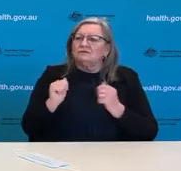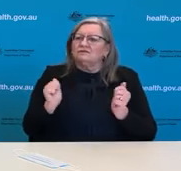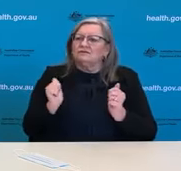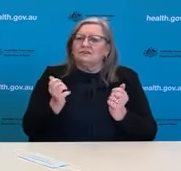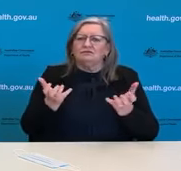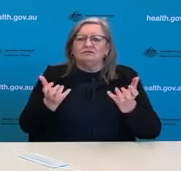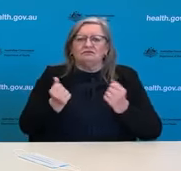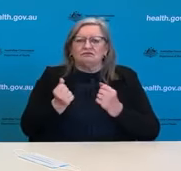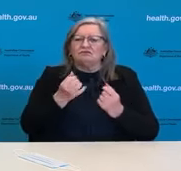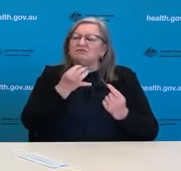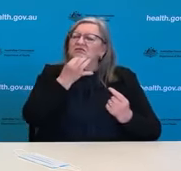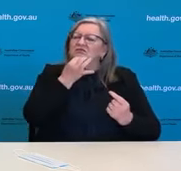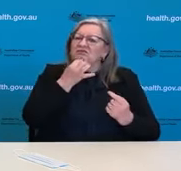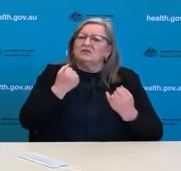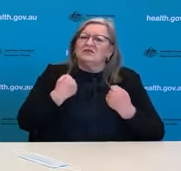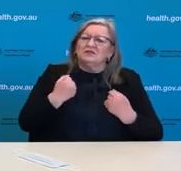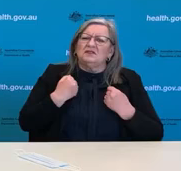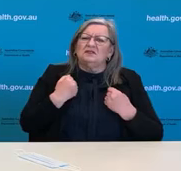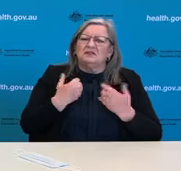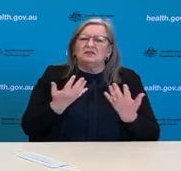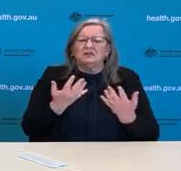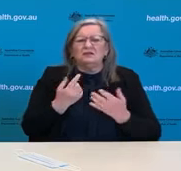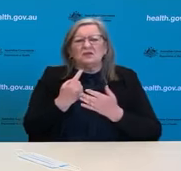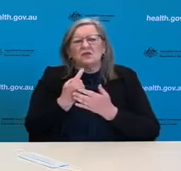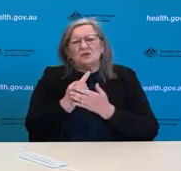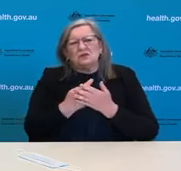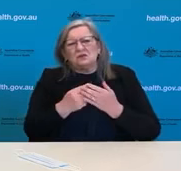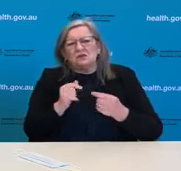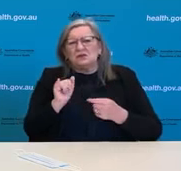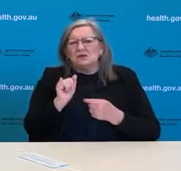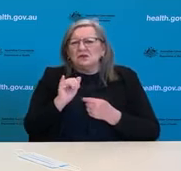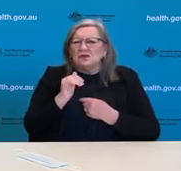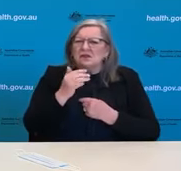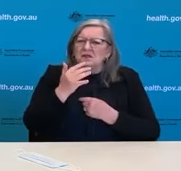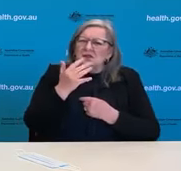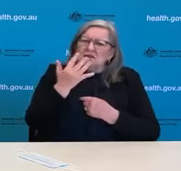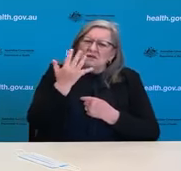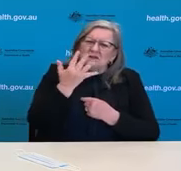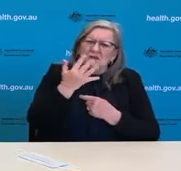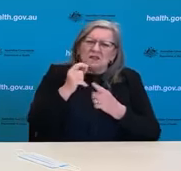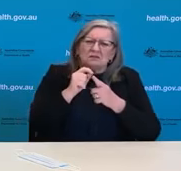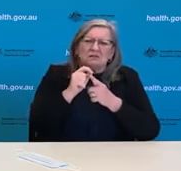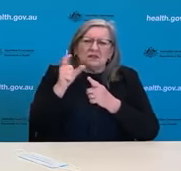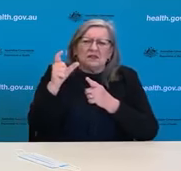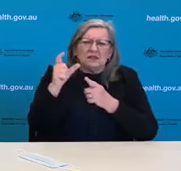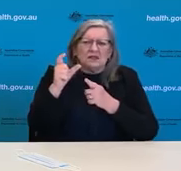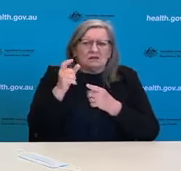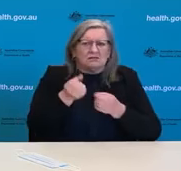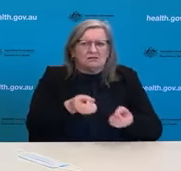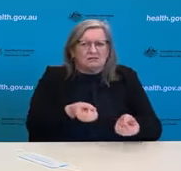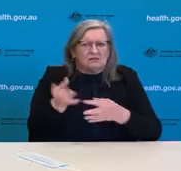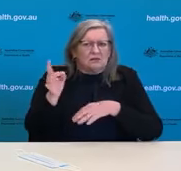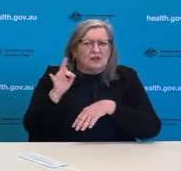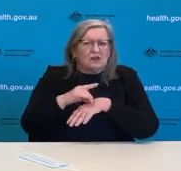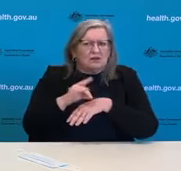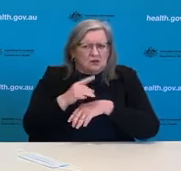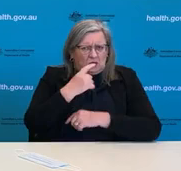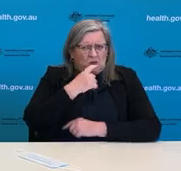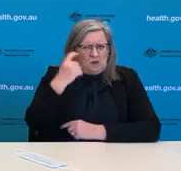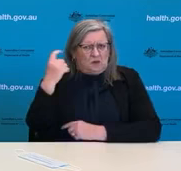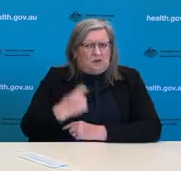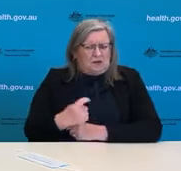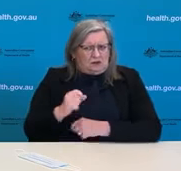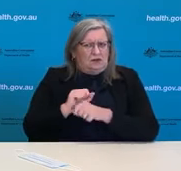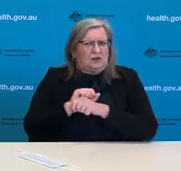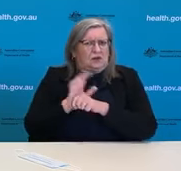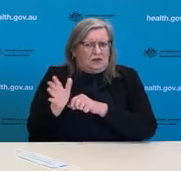Only about 15% of people with COVID-19 end up having to go to hospital with severe symptoms of